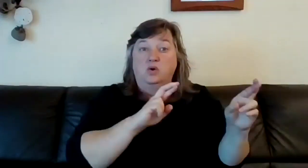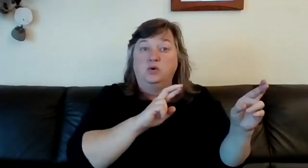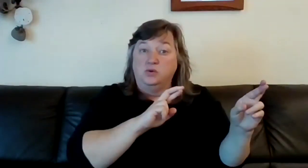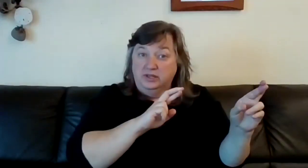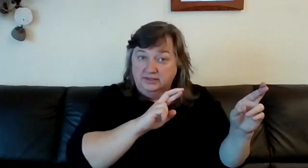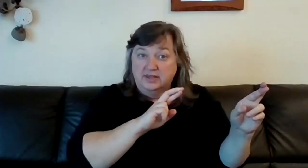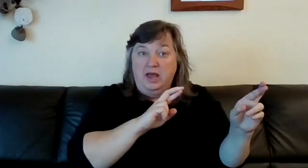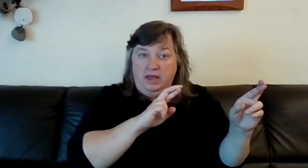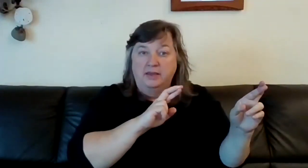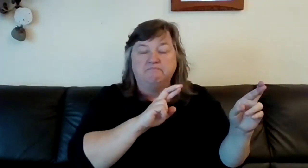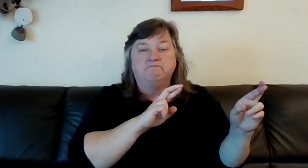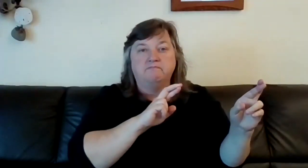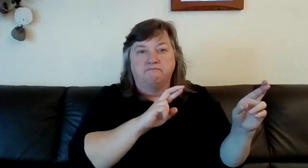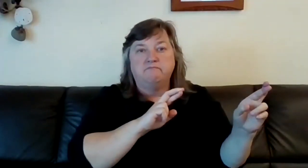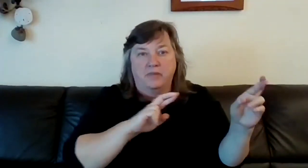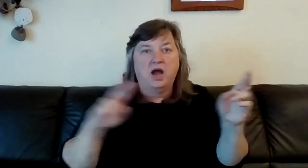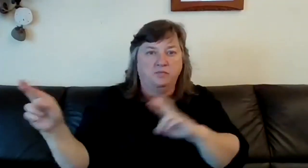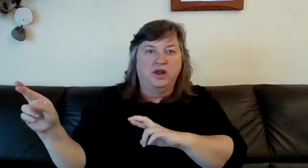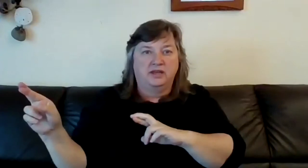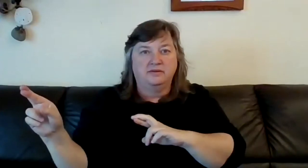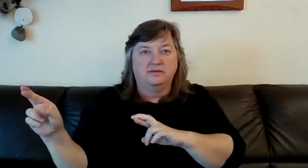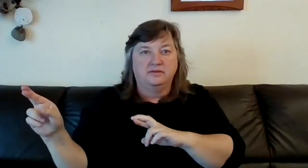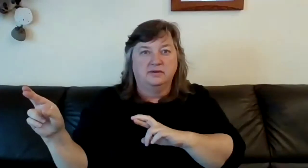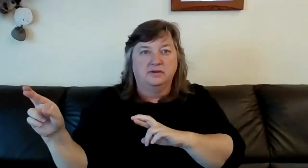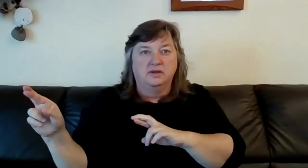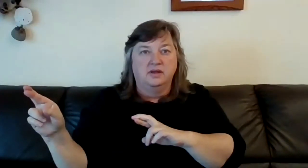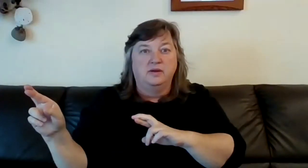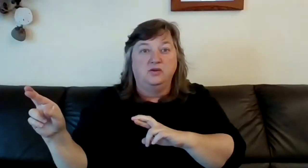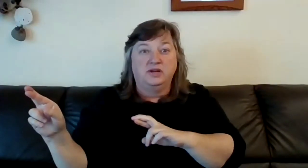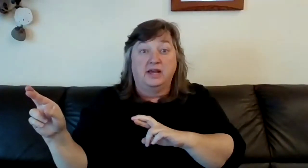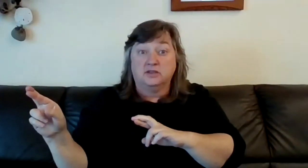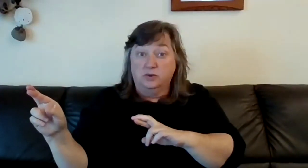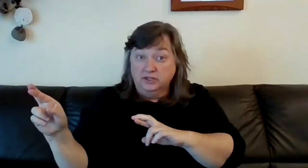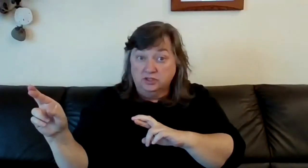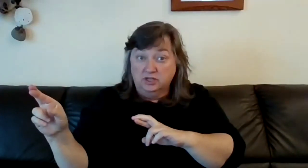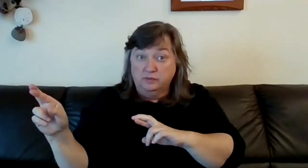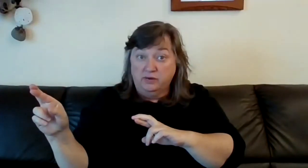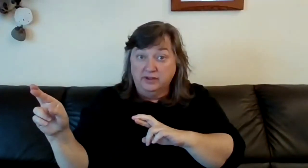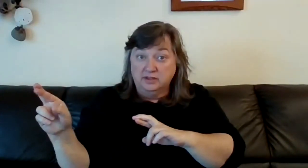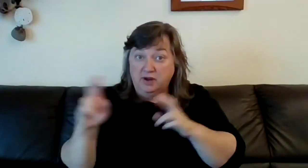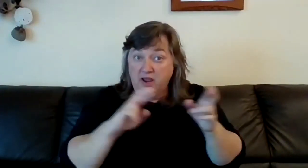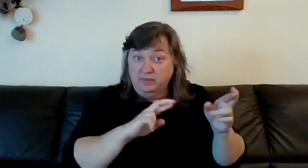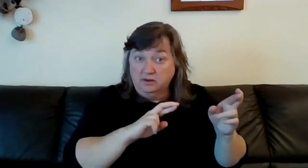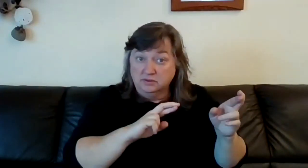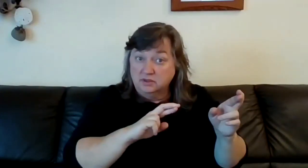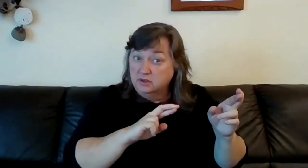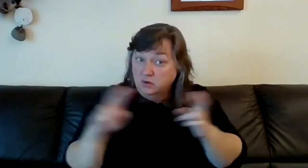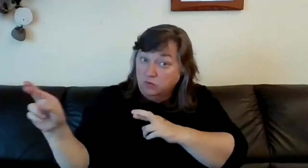So you can say, I'm ready. You can ask a question by raising your eyebrows.